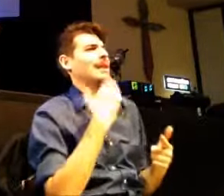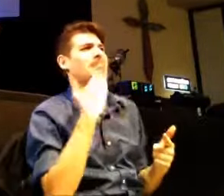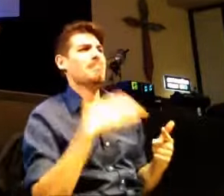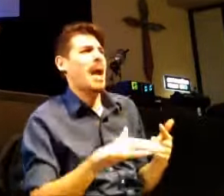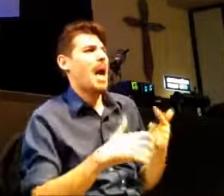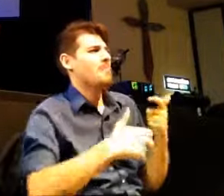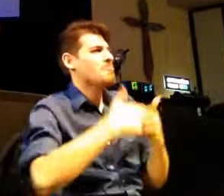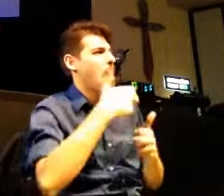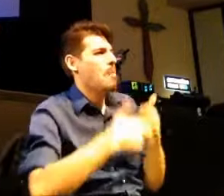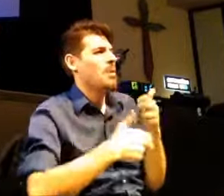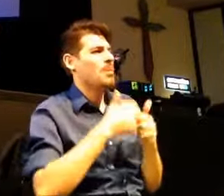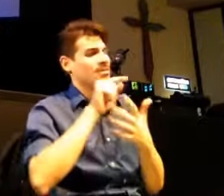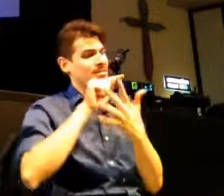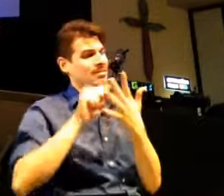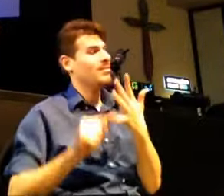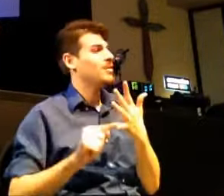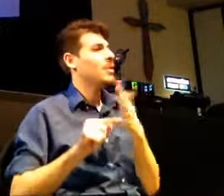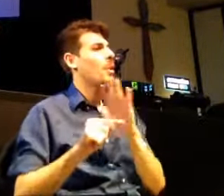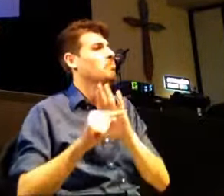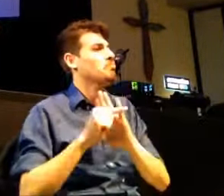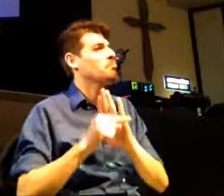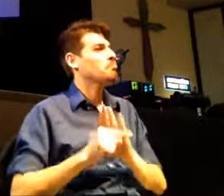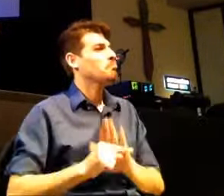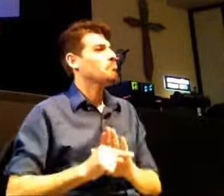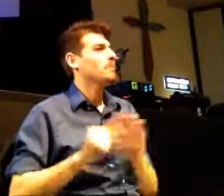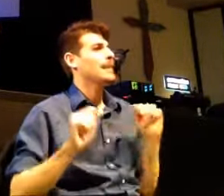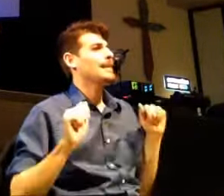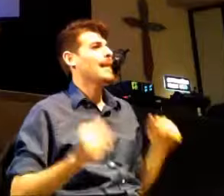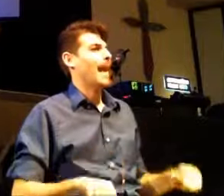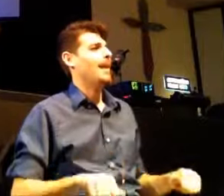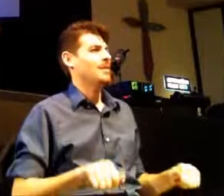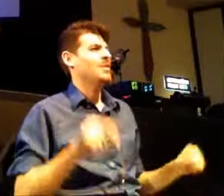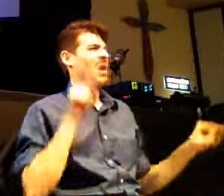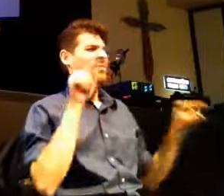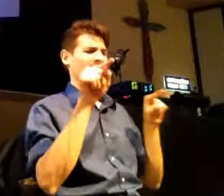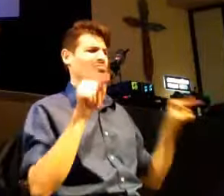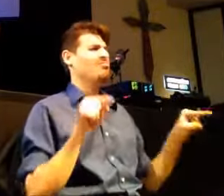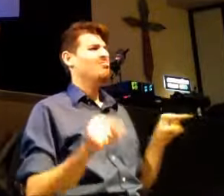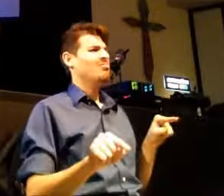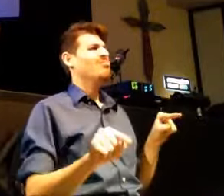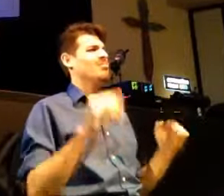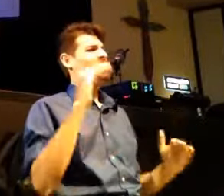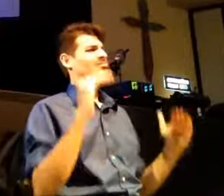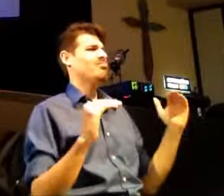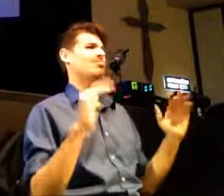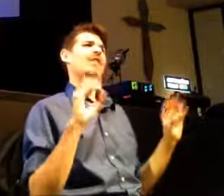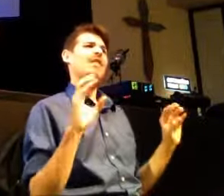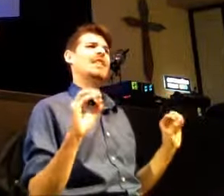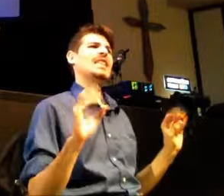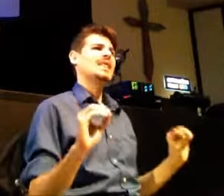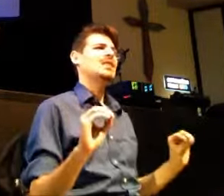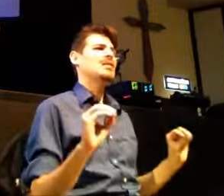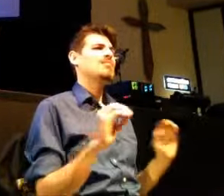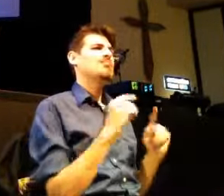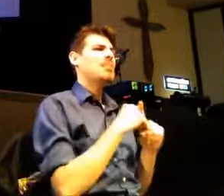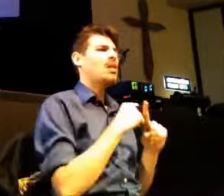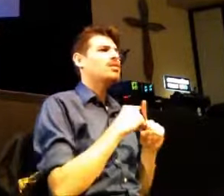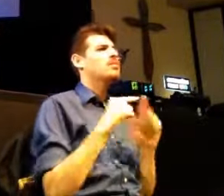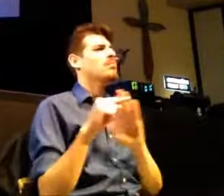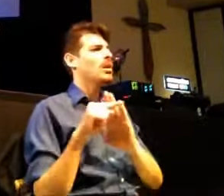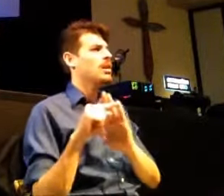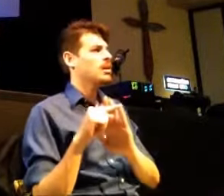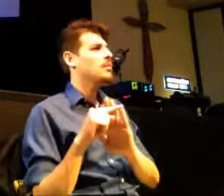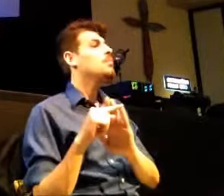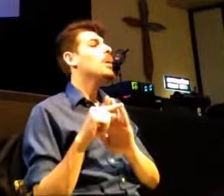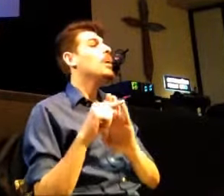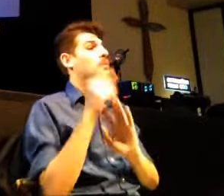thing. And I say all of this with this observation for this reason. Okay, here's the main point for making this observation is